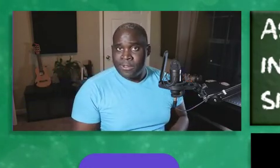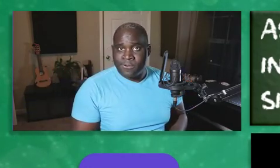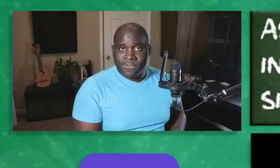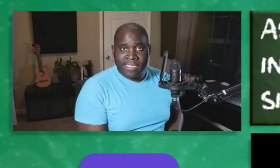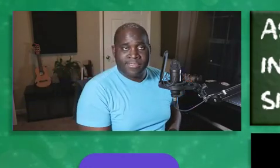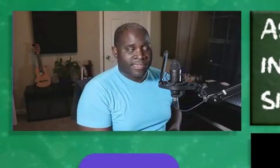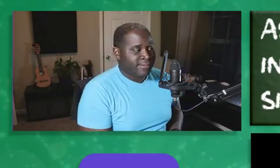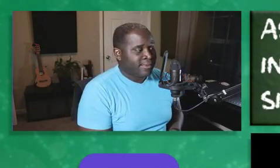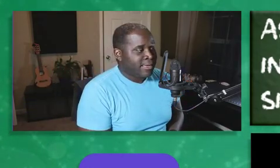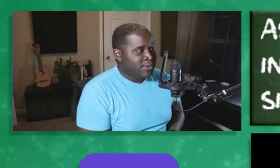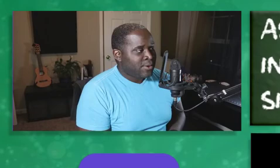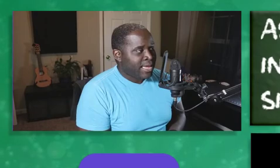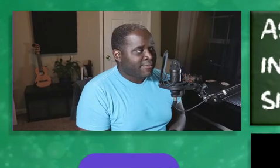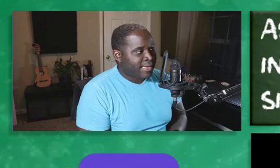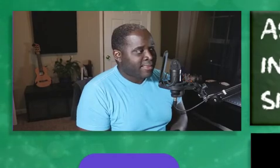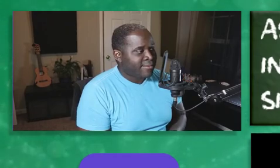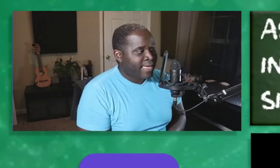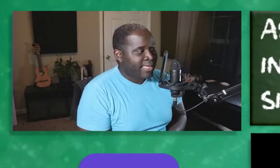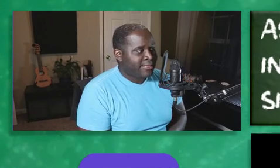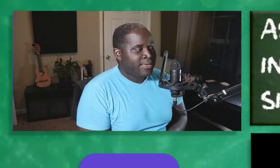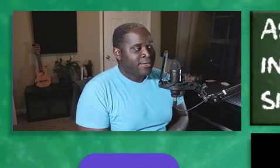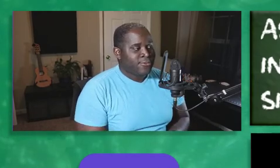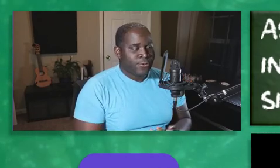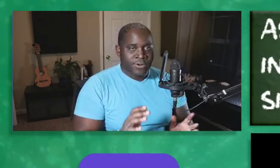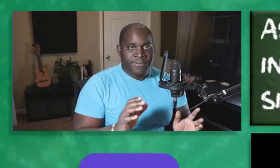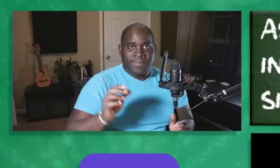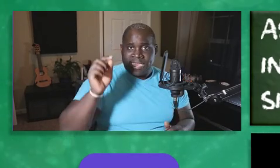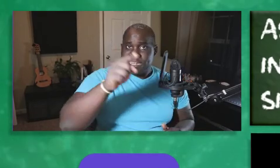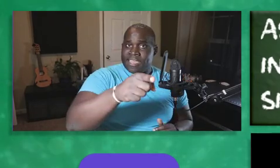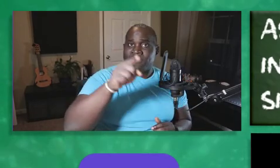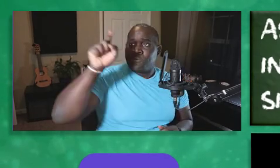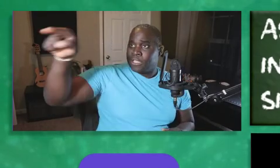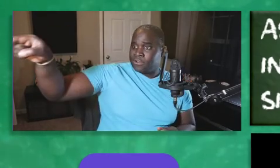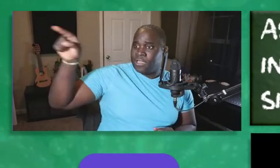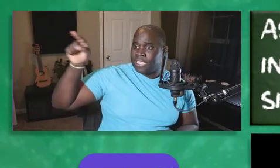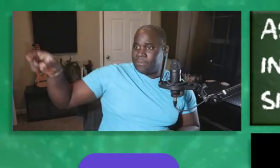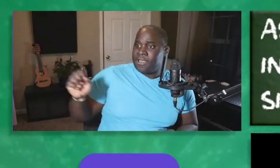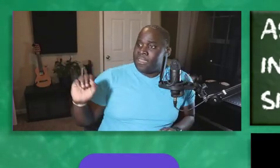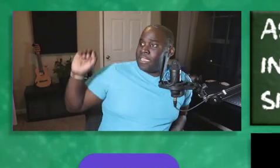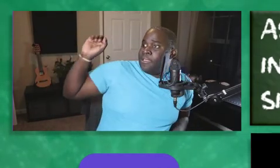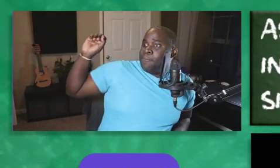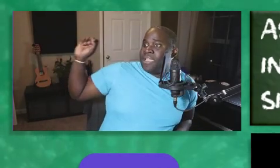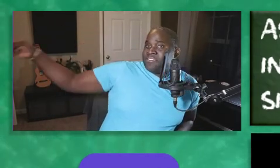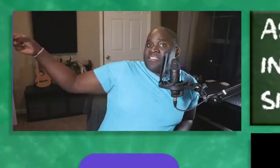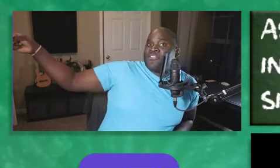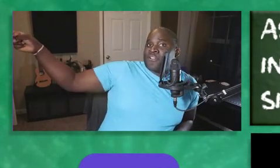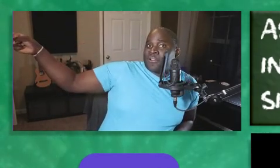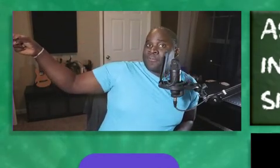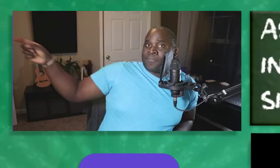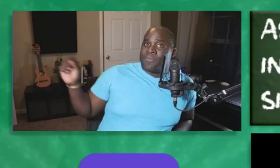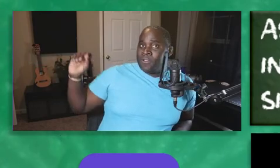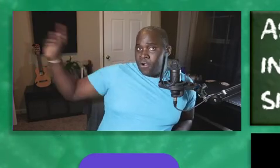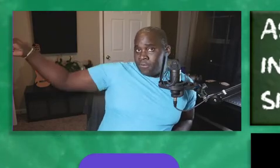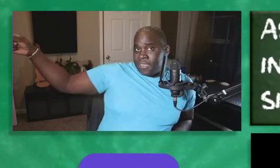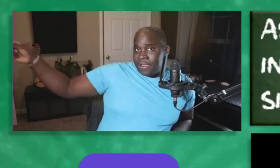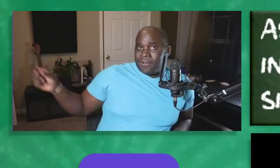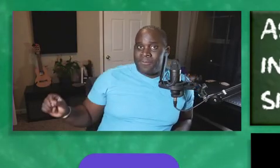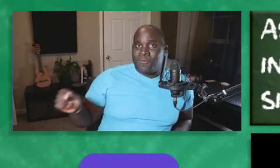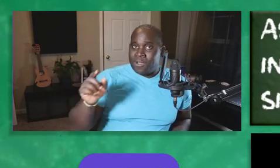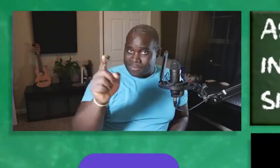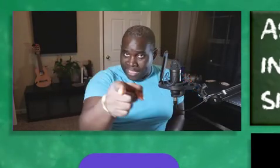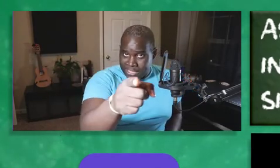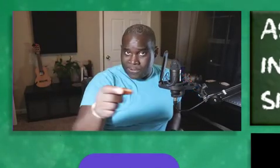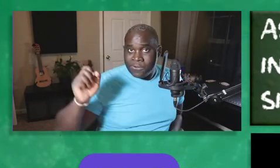you mean when you're saying things. You can have signs that sort of index what you're talking about, like my sister over